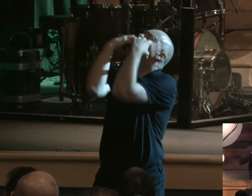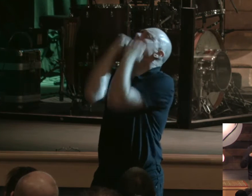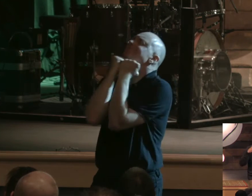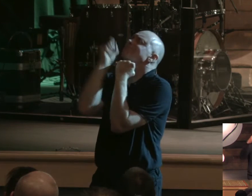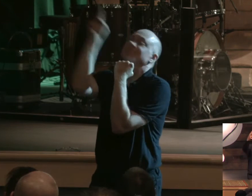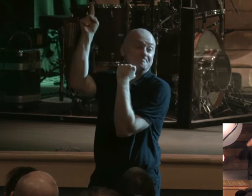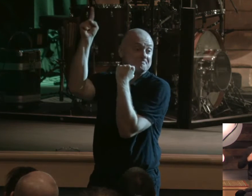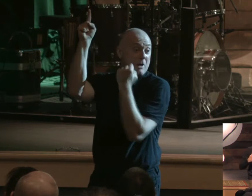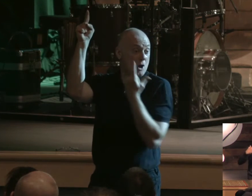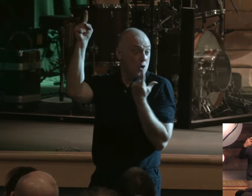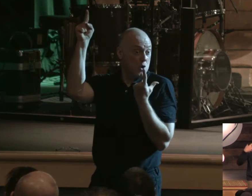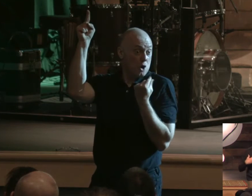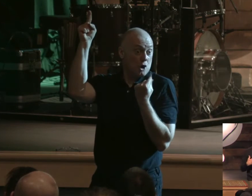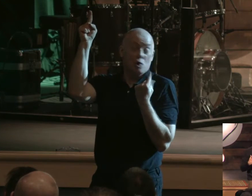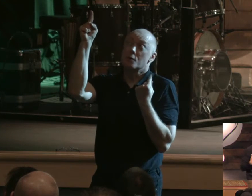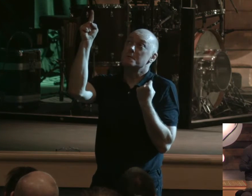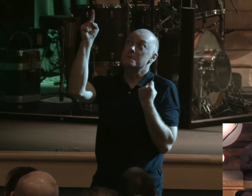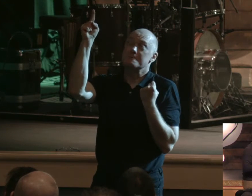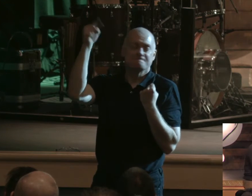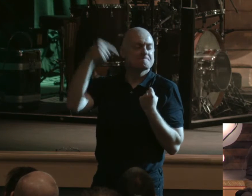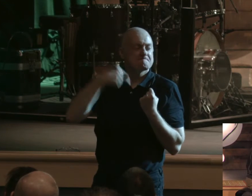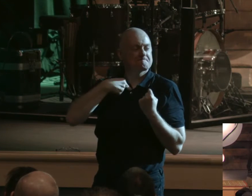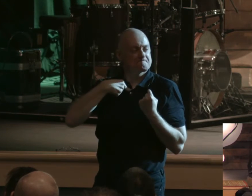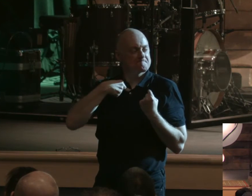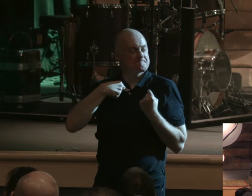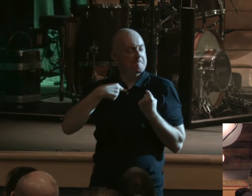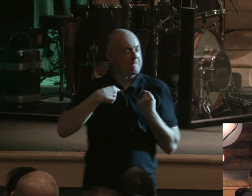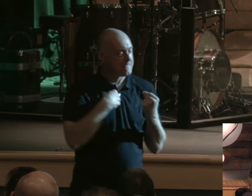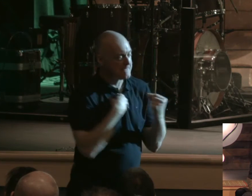matters, so I take this resolve and I